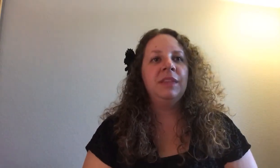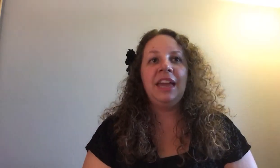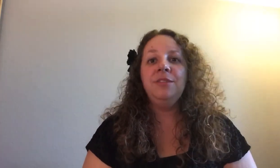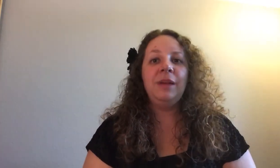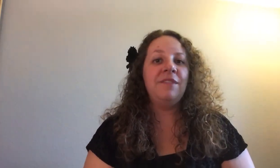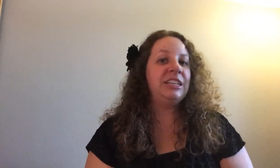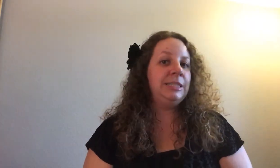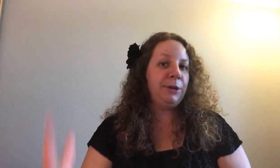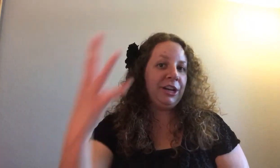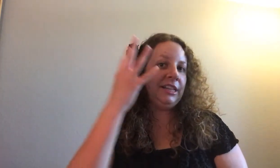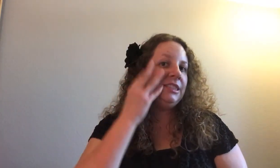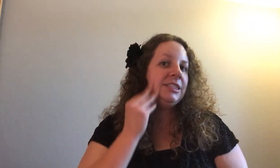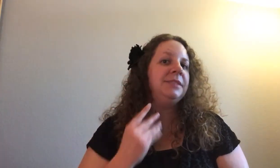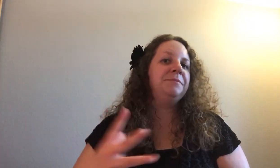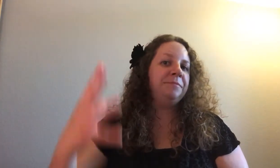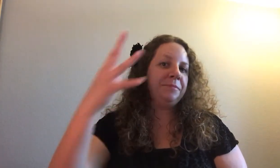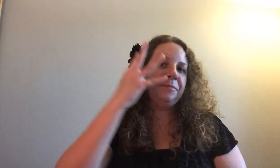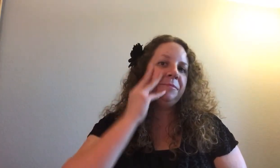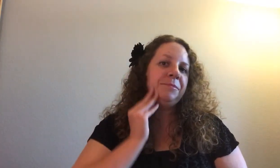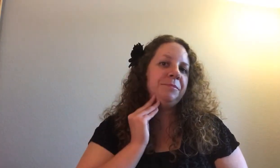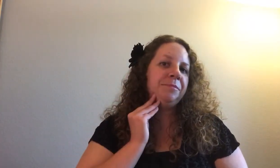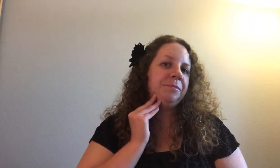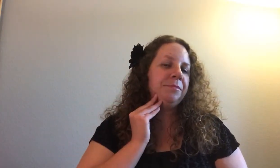Okay, then we have experience.